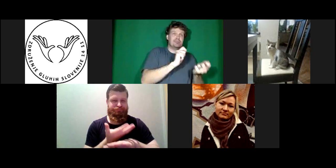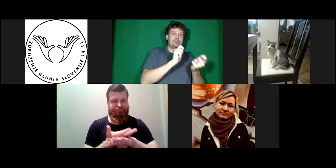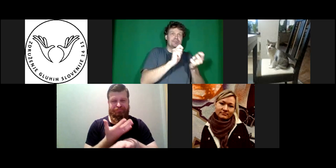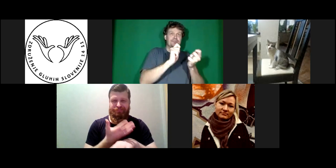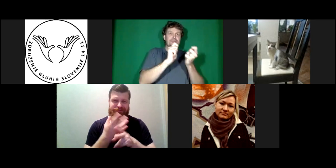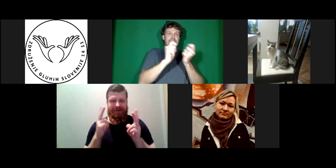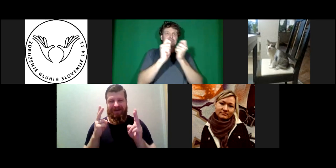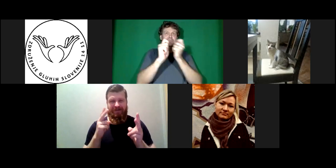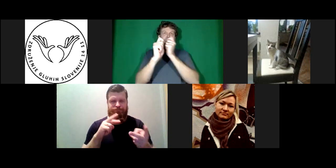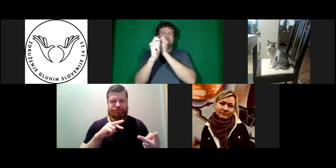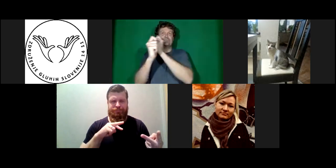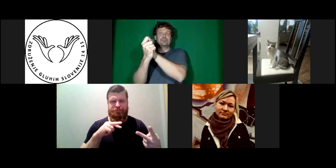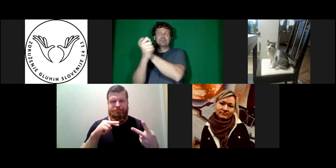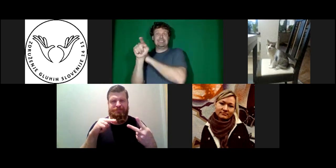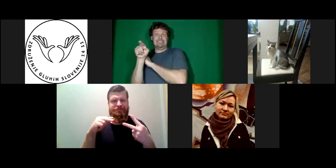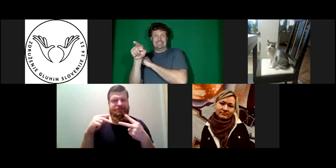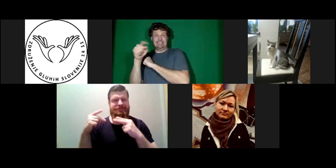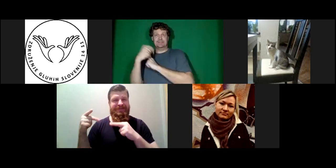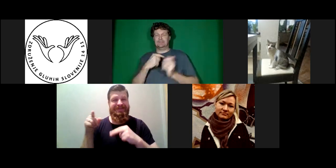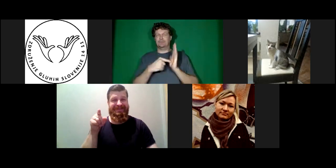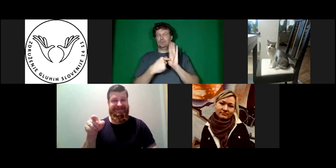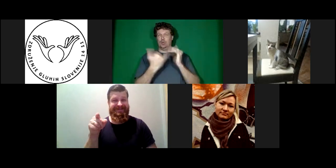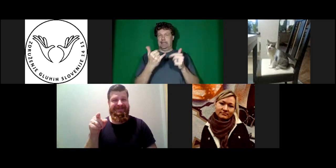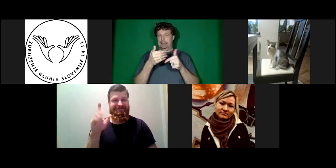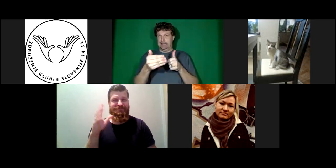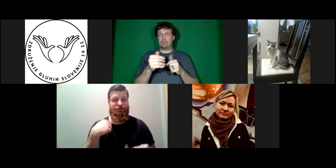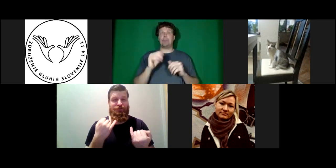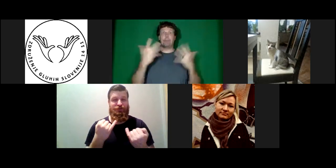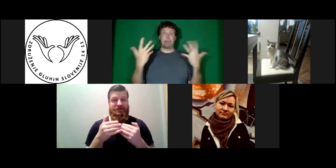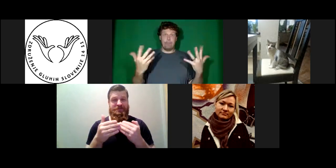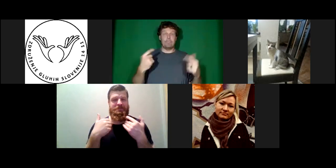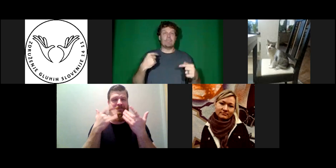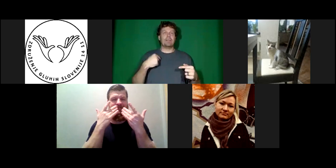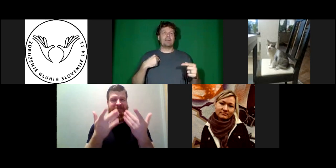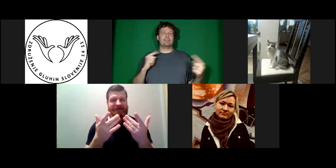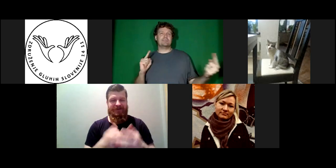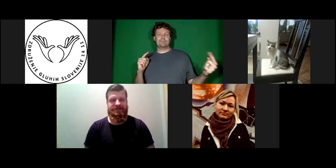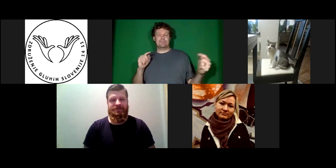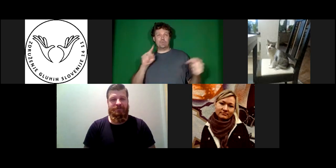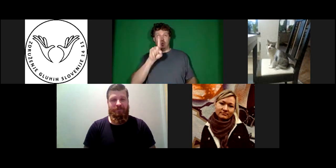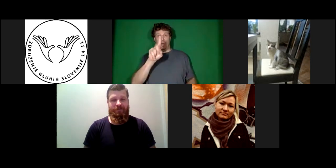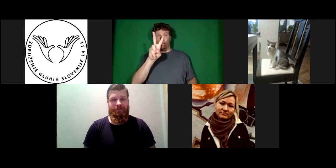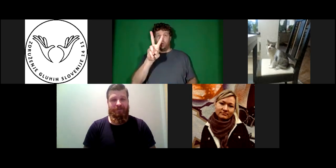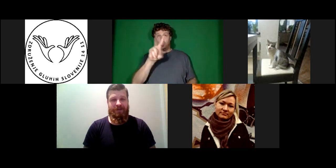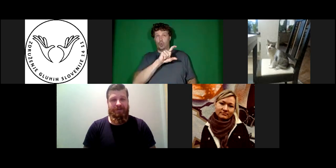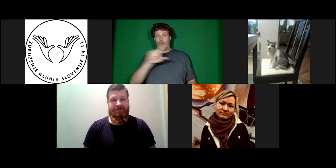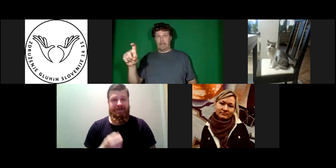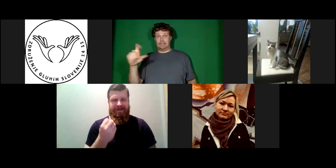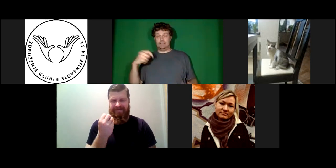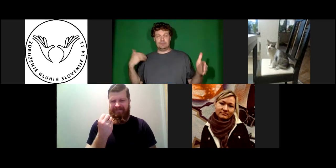You see me dancing very awkwardly in the beginning, and you see me improve.